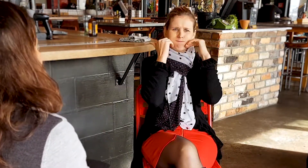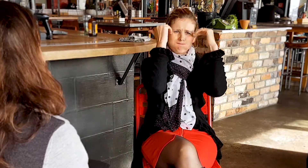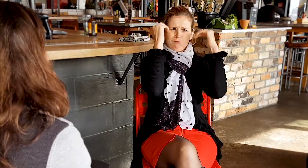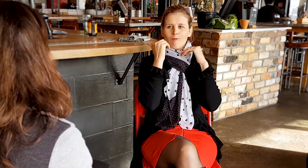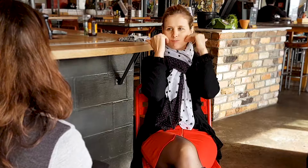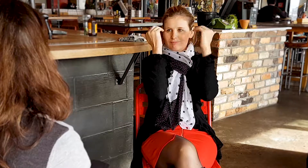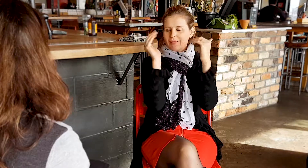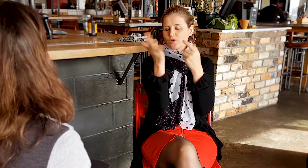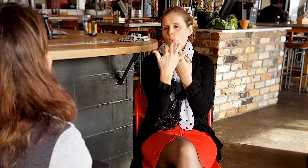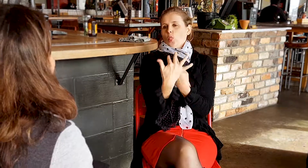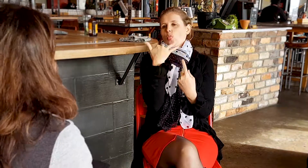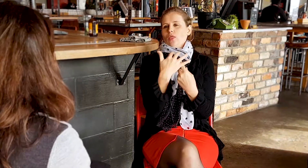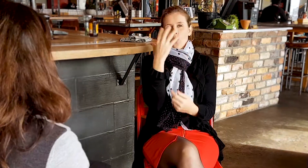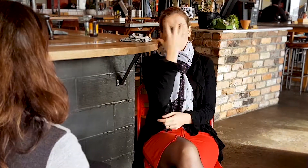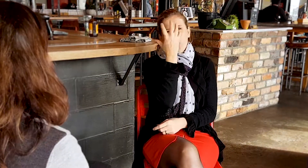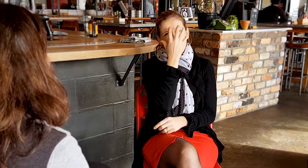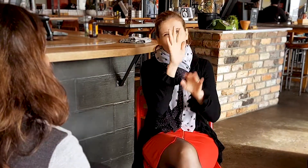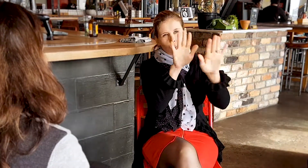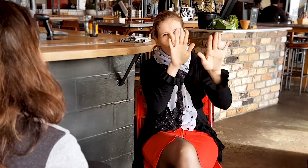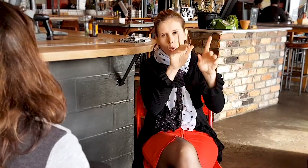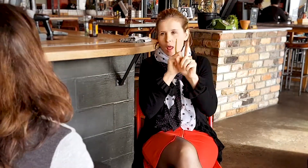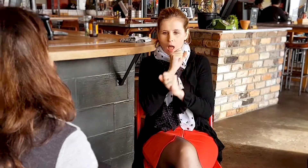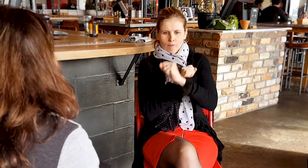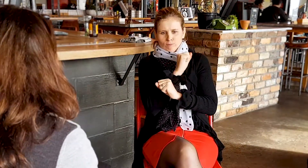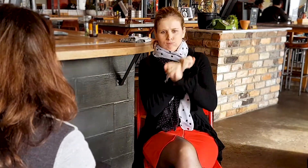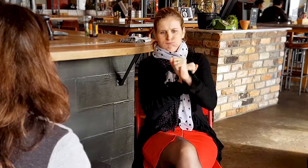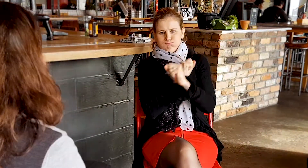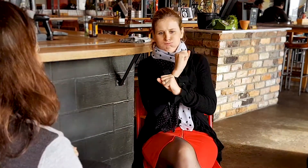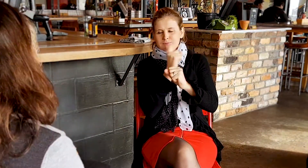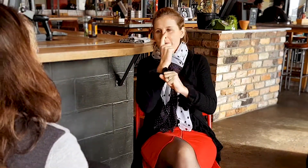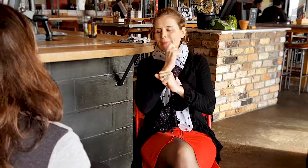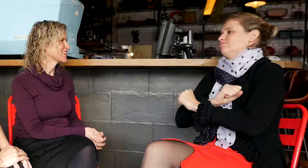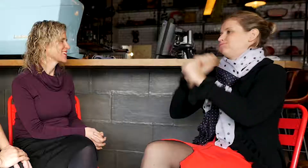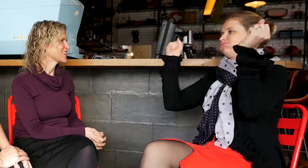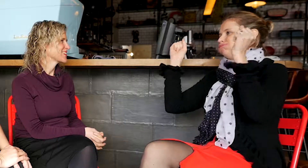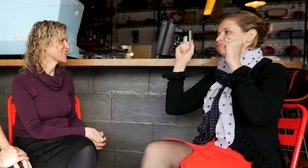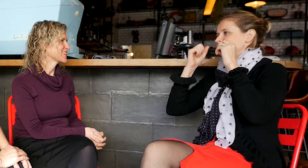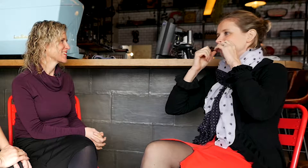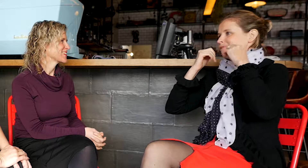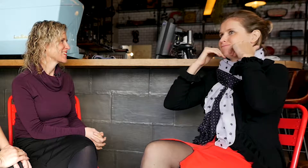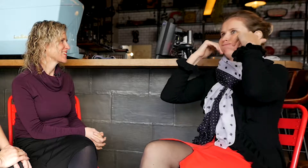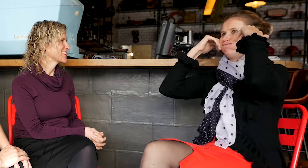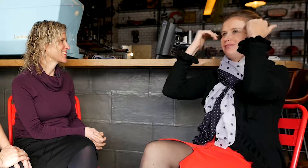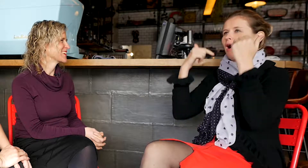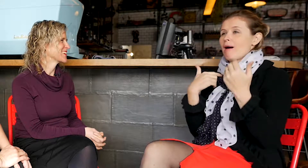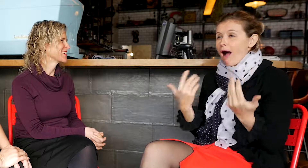get frustrated, but then I would blush continually, and I was teased, and and it was almost as if I was just